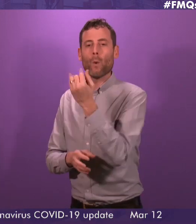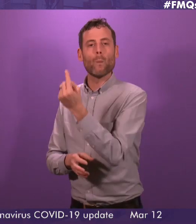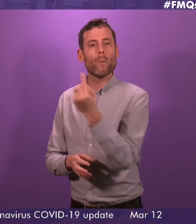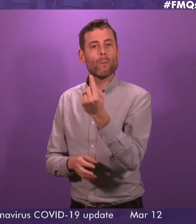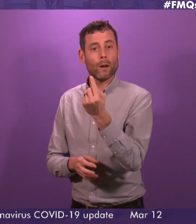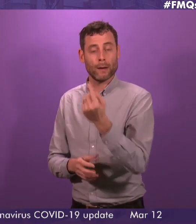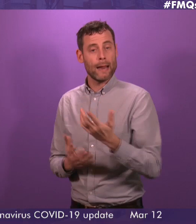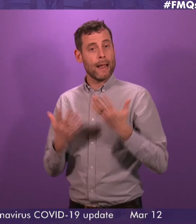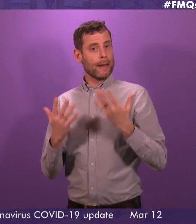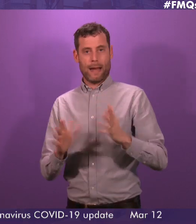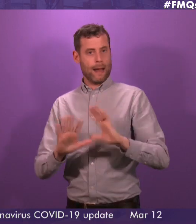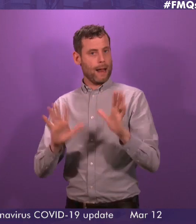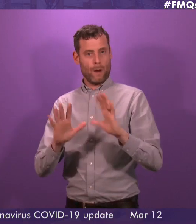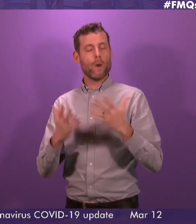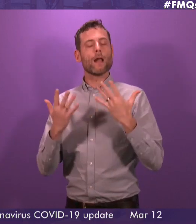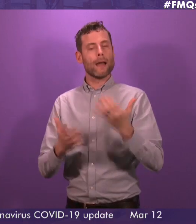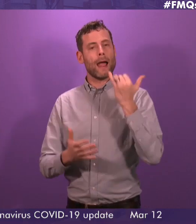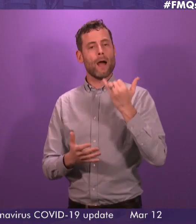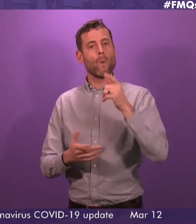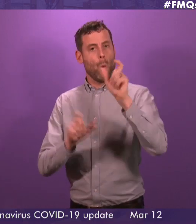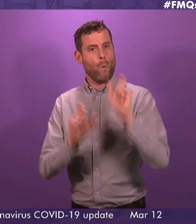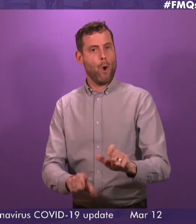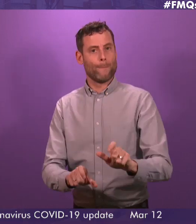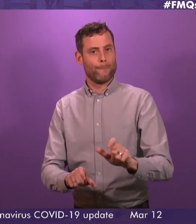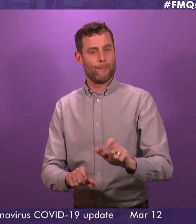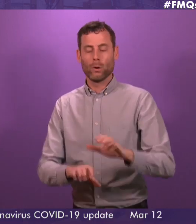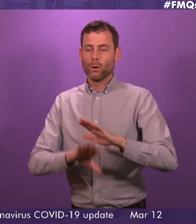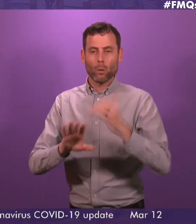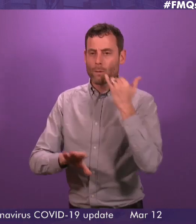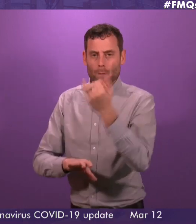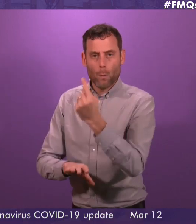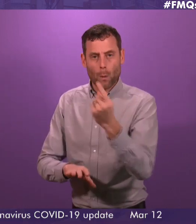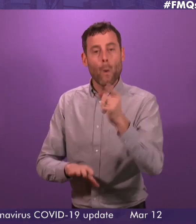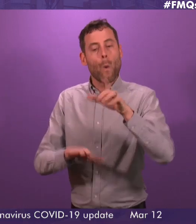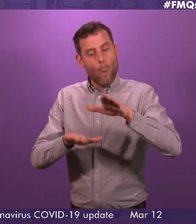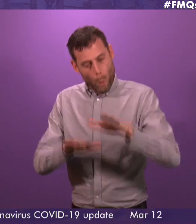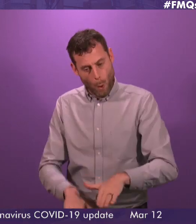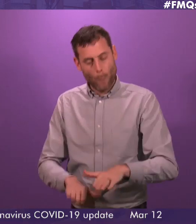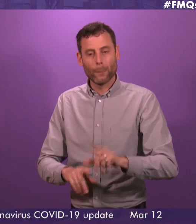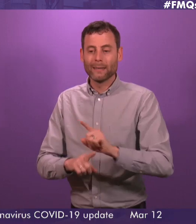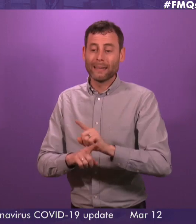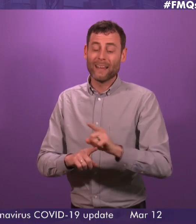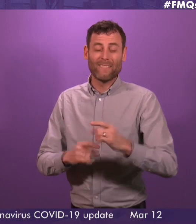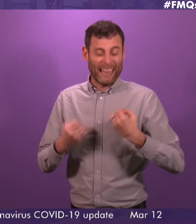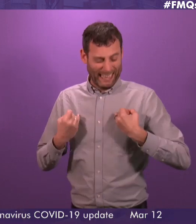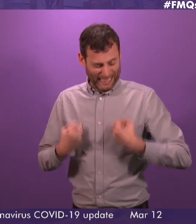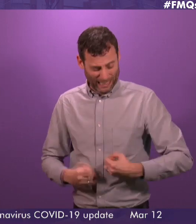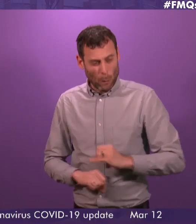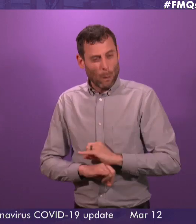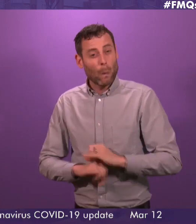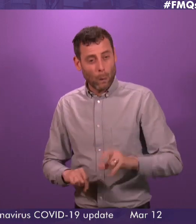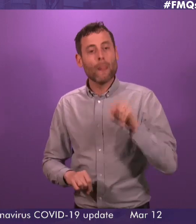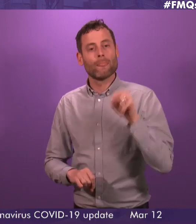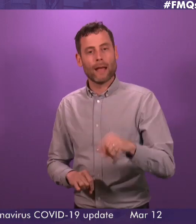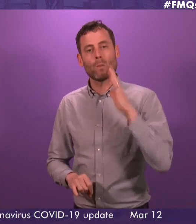seek advice if you have severe symptoms or your symptoms are worsening. That is a marked shift in position in terms of the advice we give